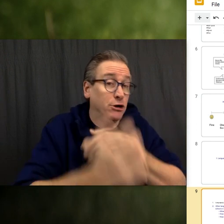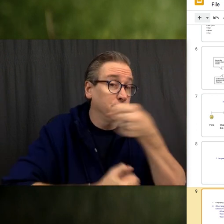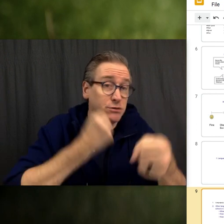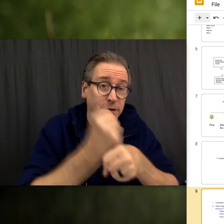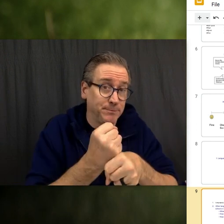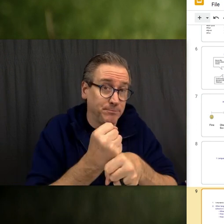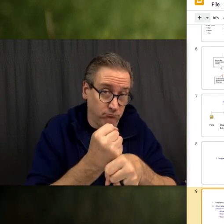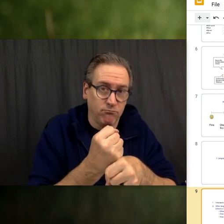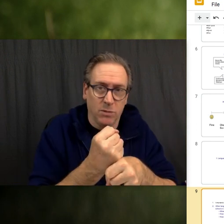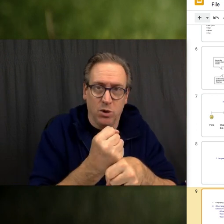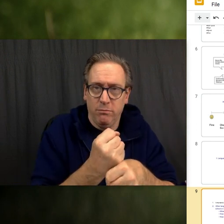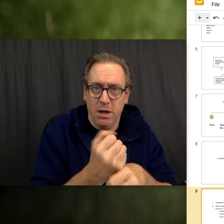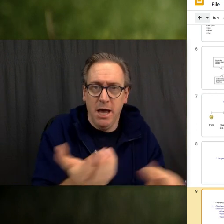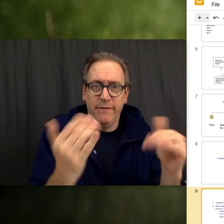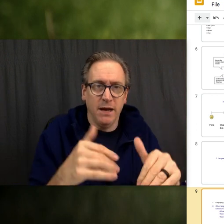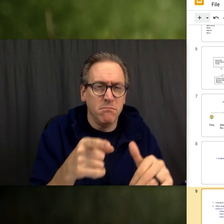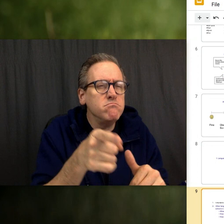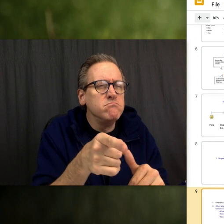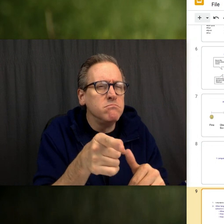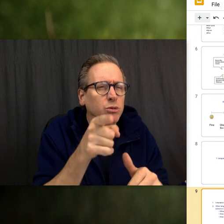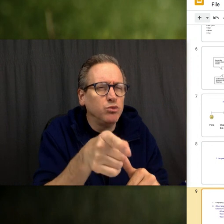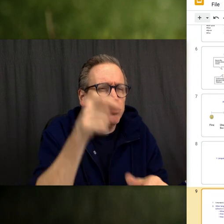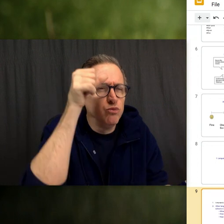how many years, right? Cool. Then